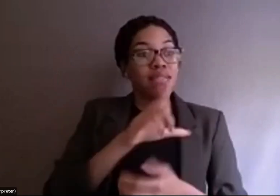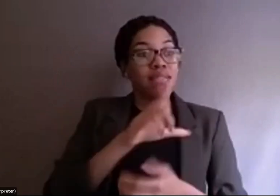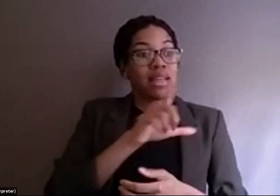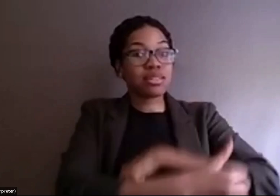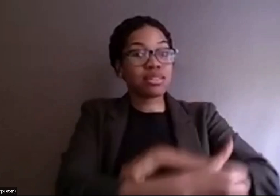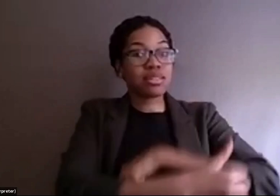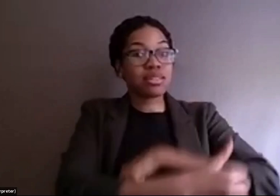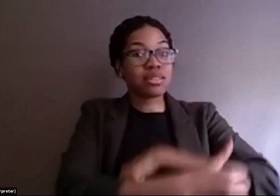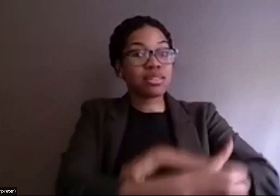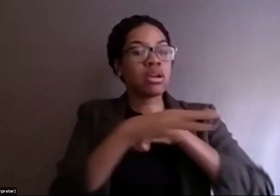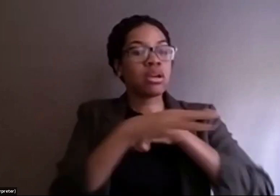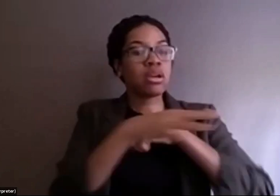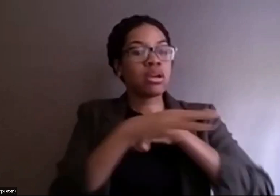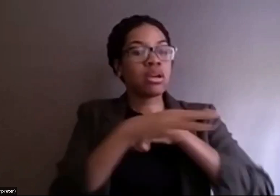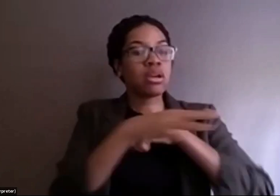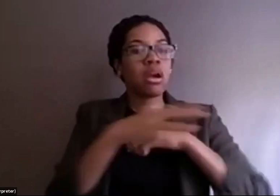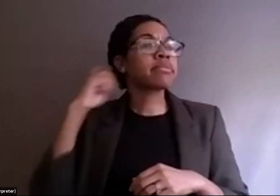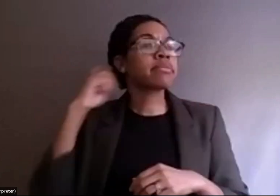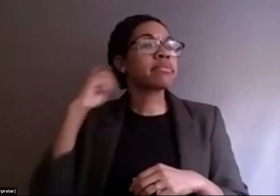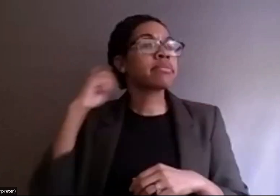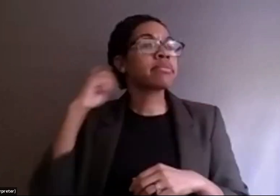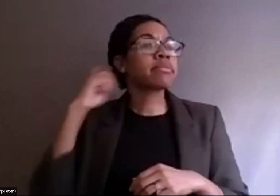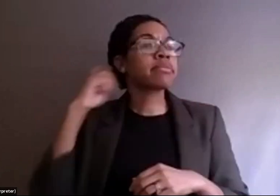So Loudoun County was 80%